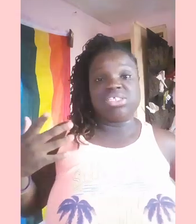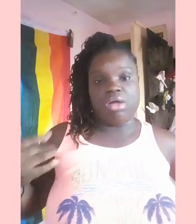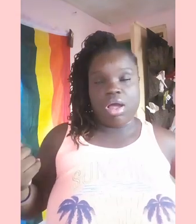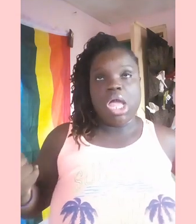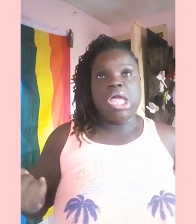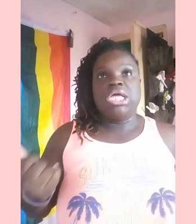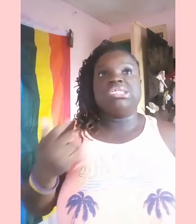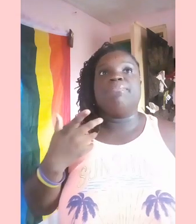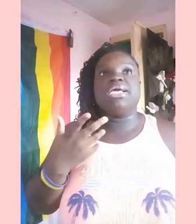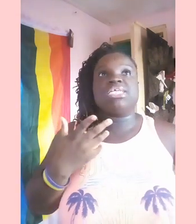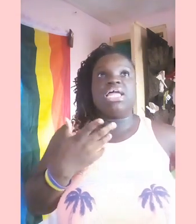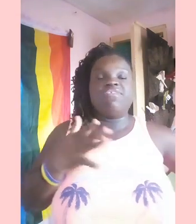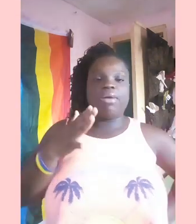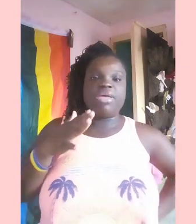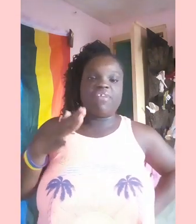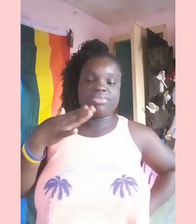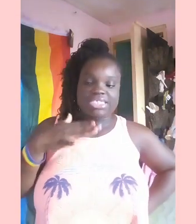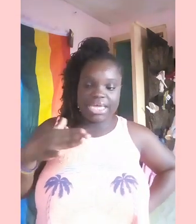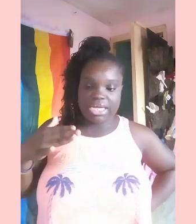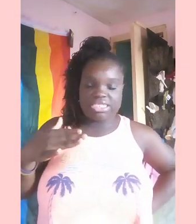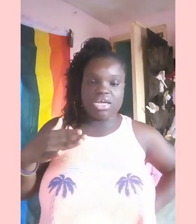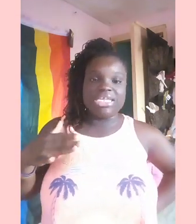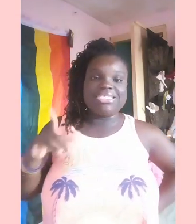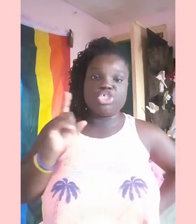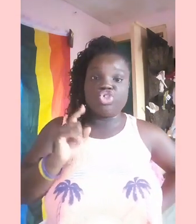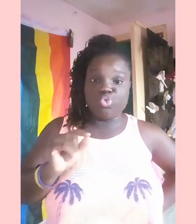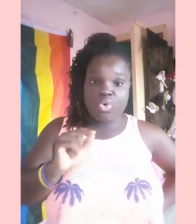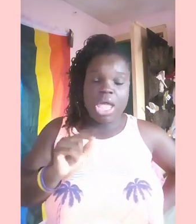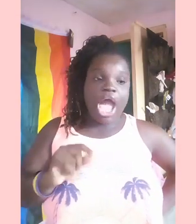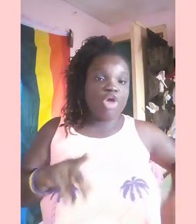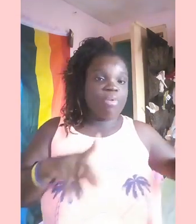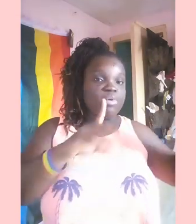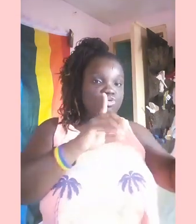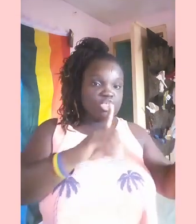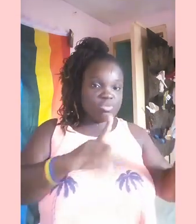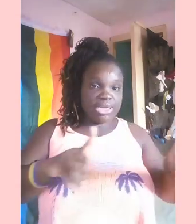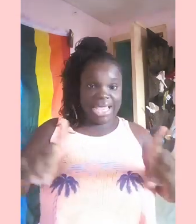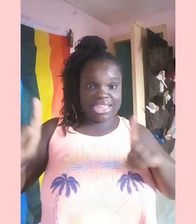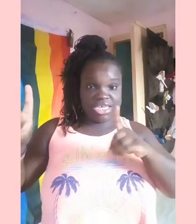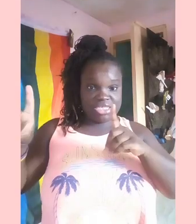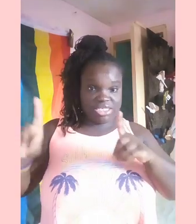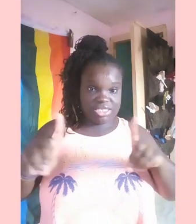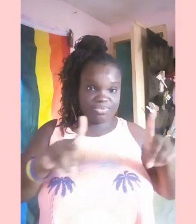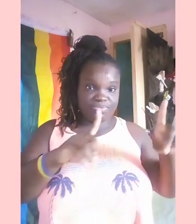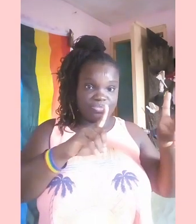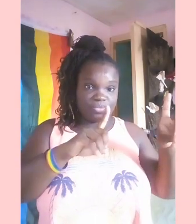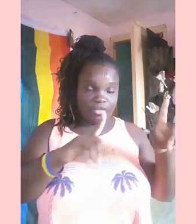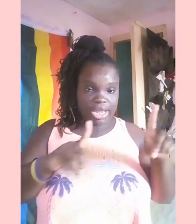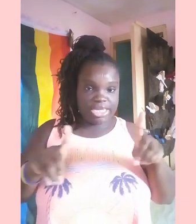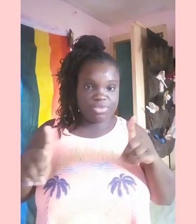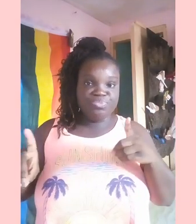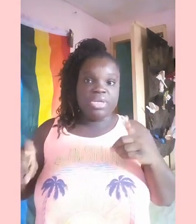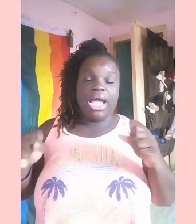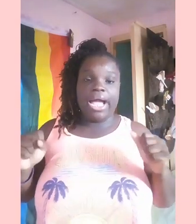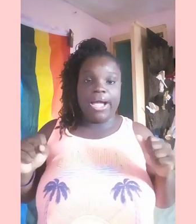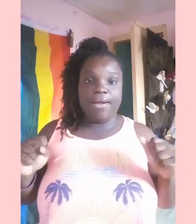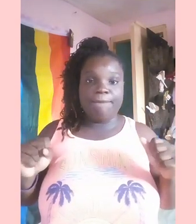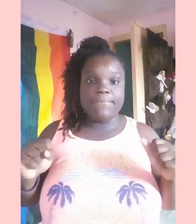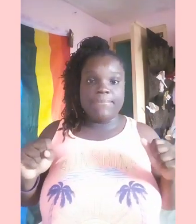song. So basically, if I'm signing a song and it says do, I would probably do something like this, right?